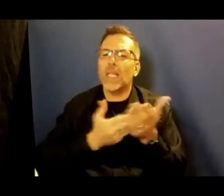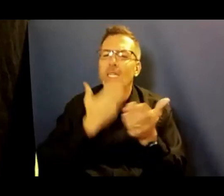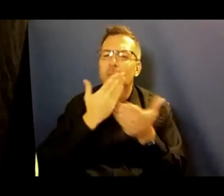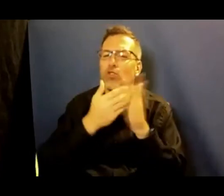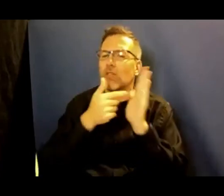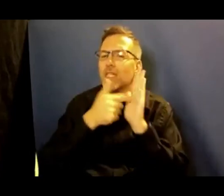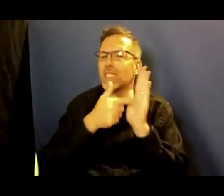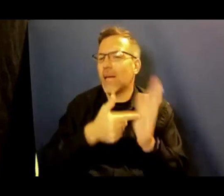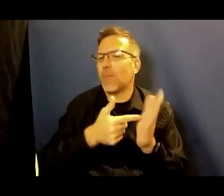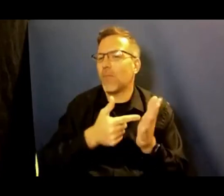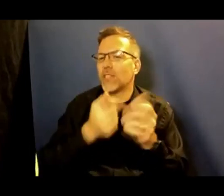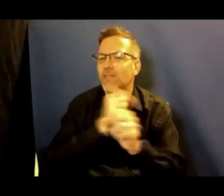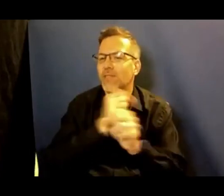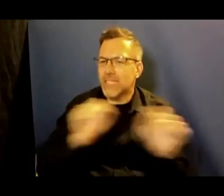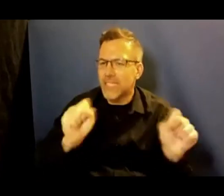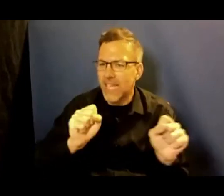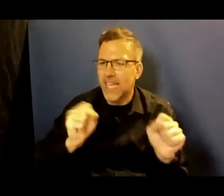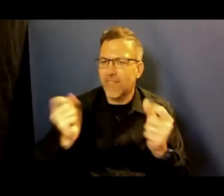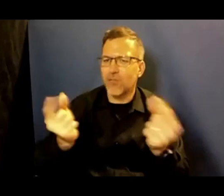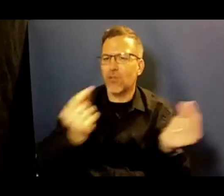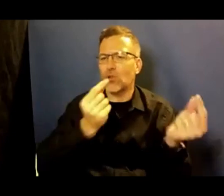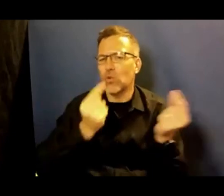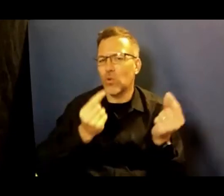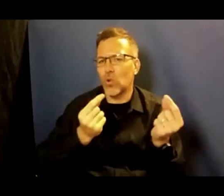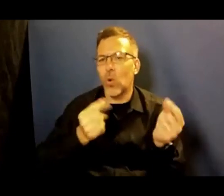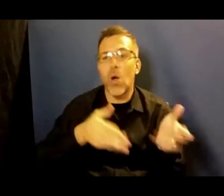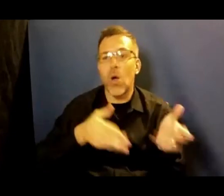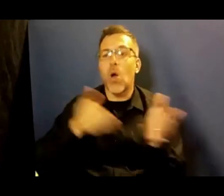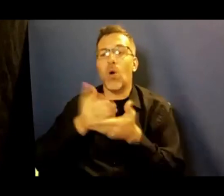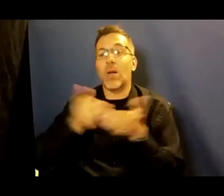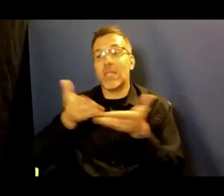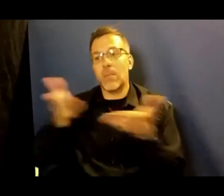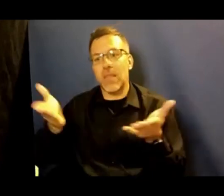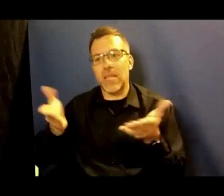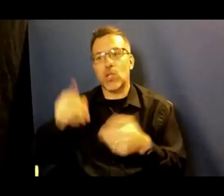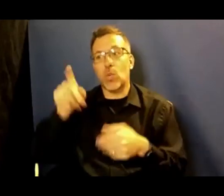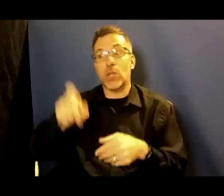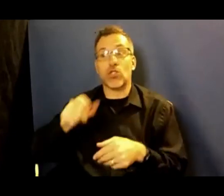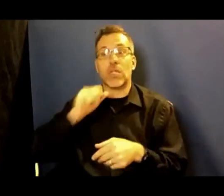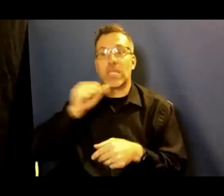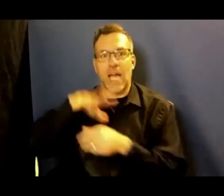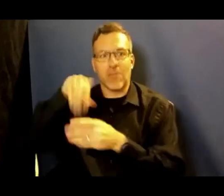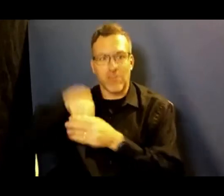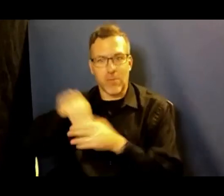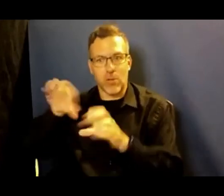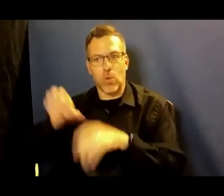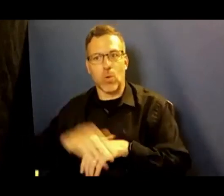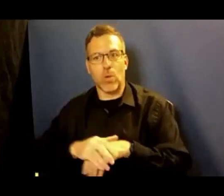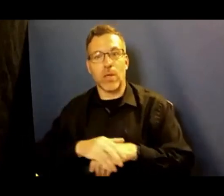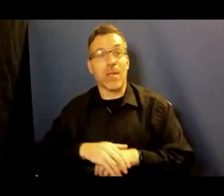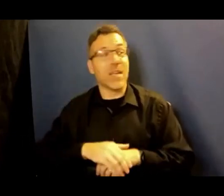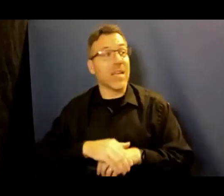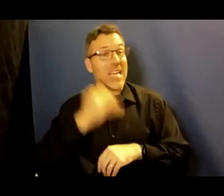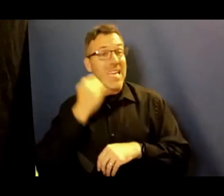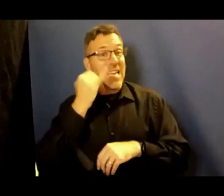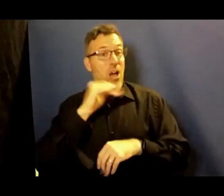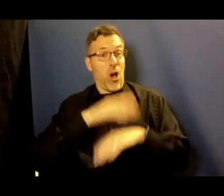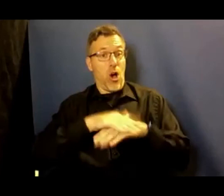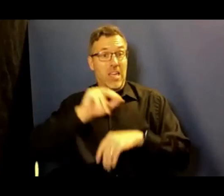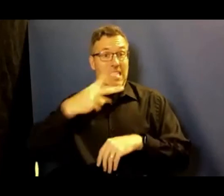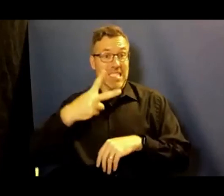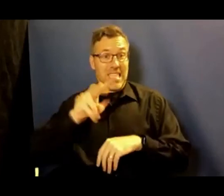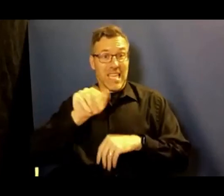safely do and some examples of things we should absolutely avoid? Yeah, anything on 2nd Avenue without a mask, I don't